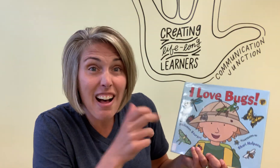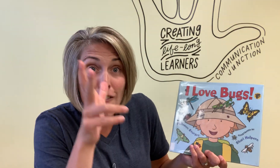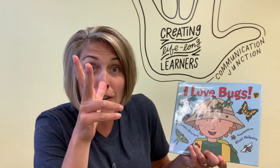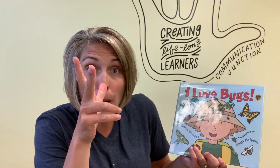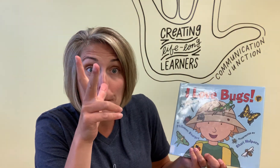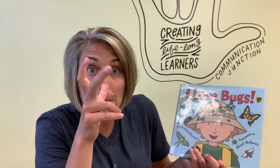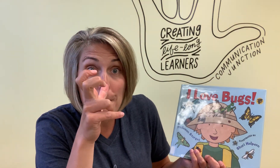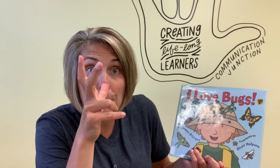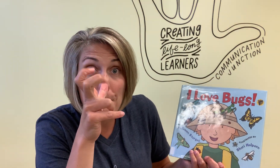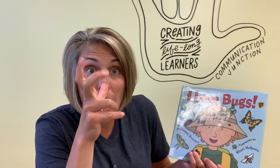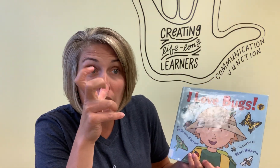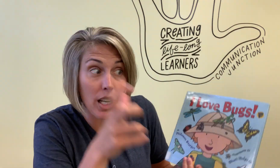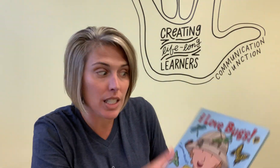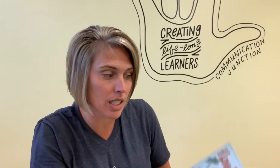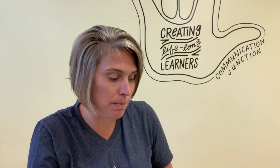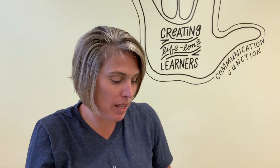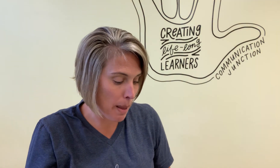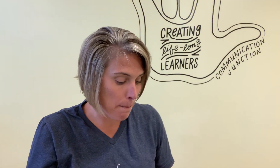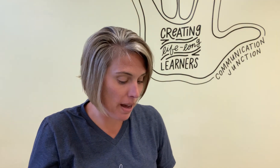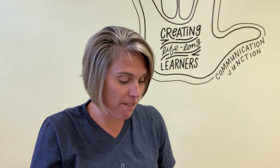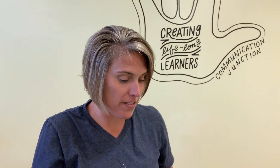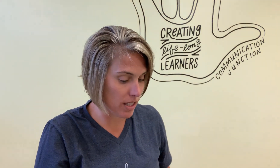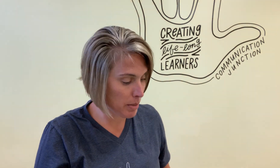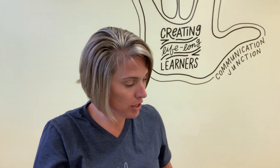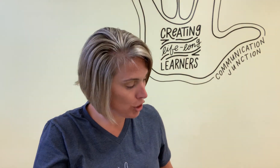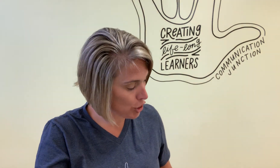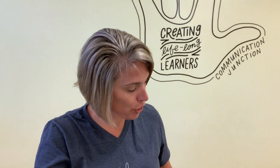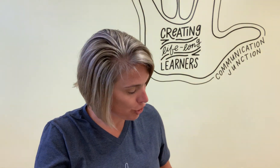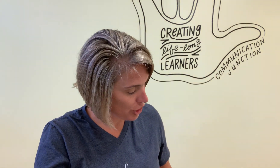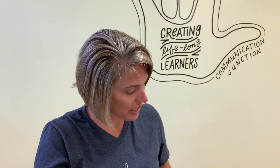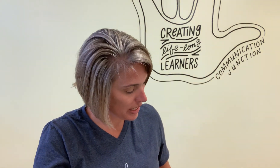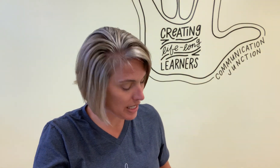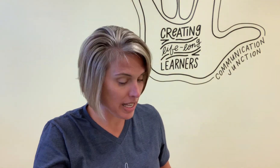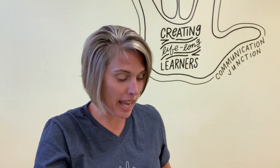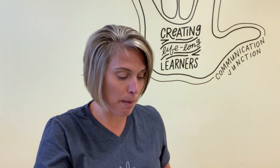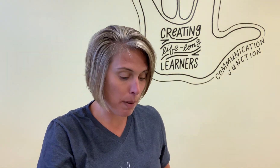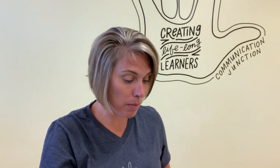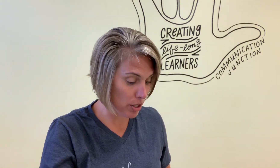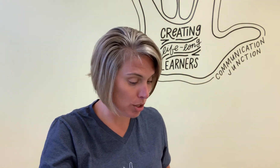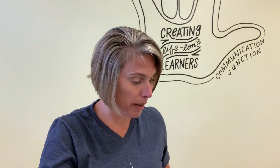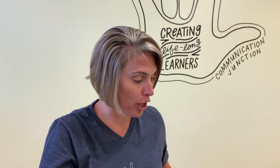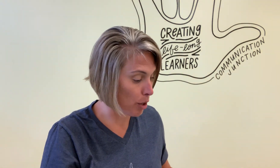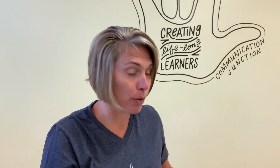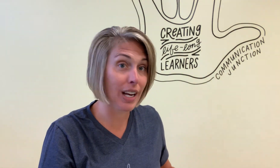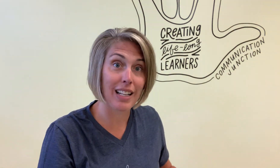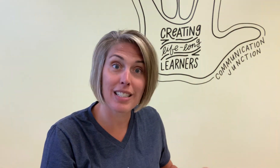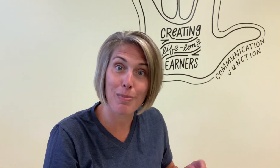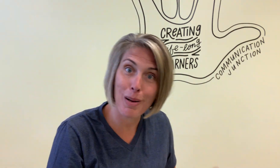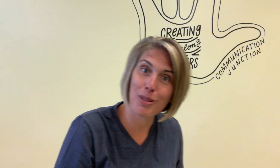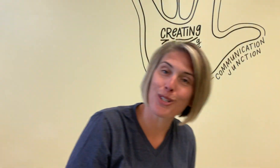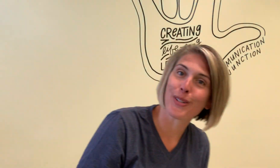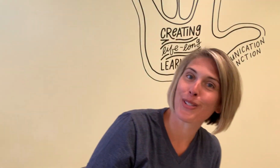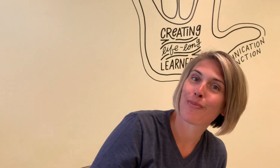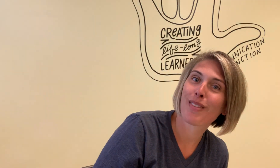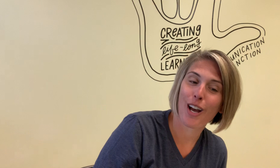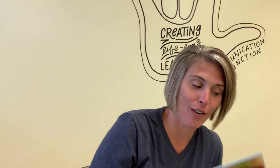Love Bugs by Philemon Sturgis and published by HarperCollins Publishers. All right,